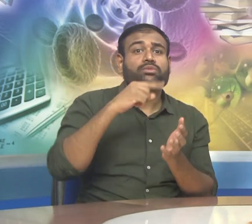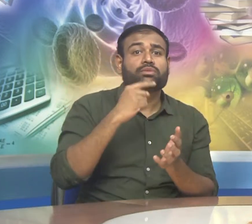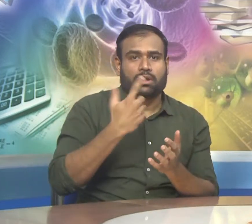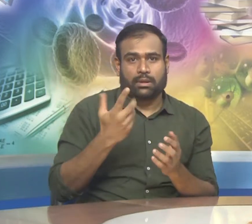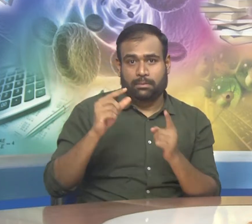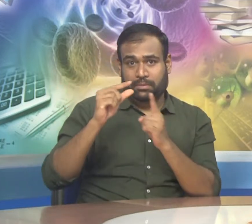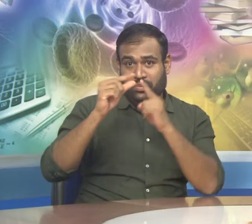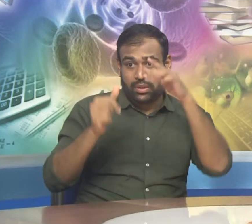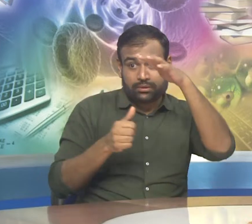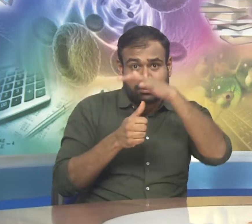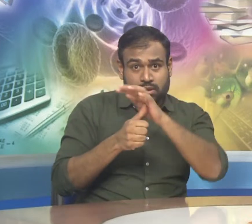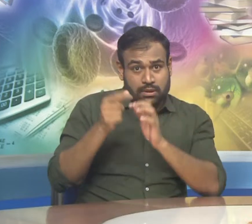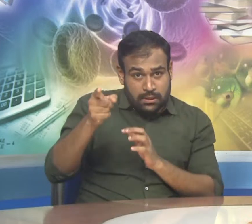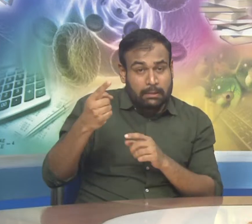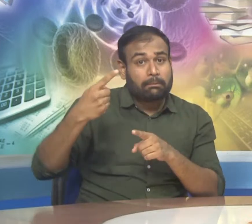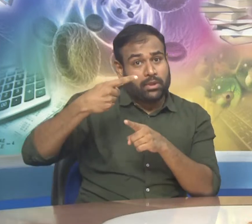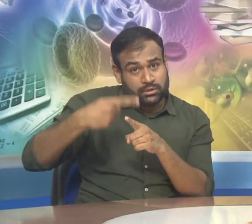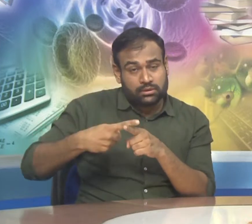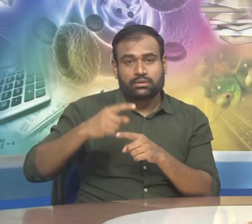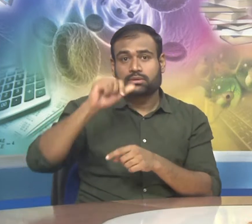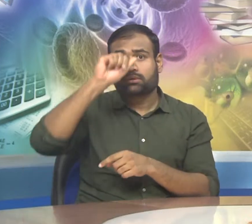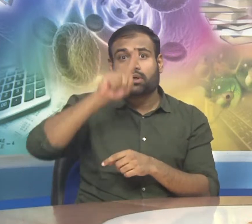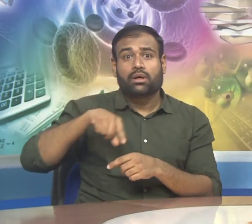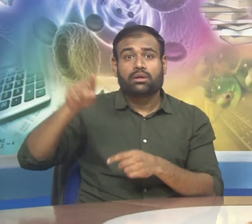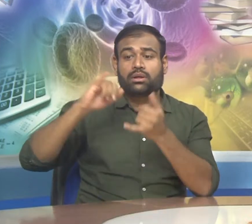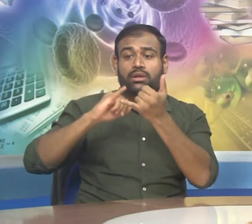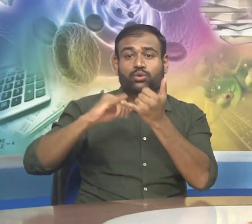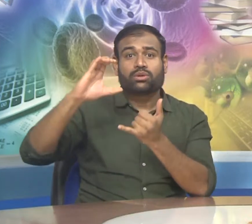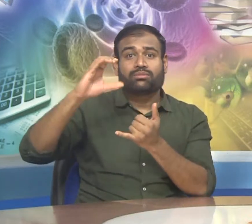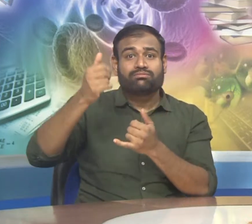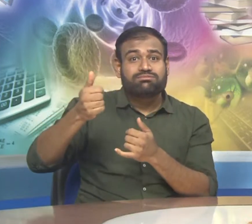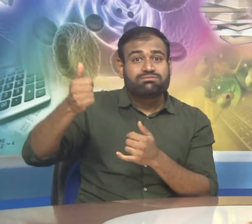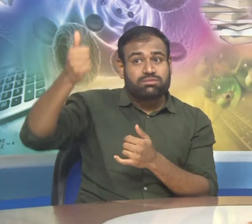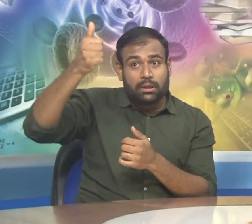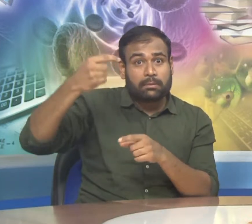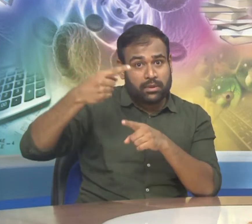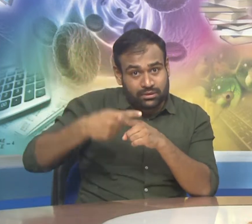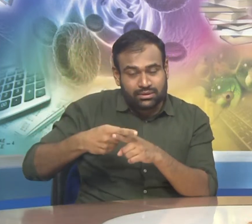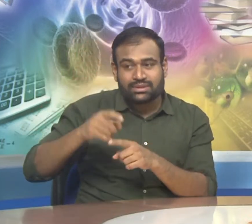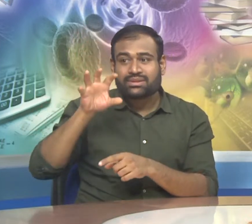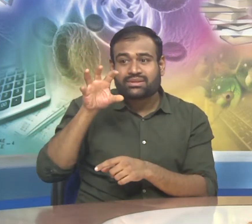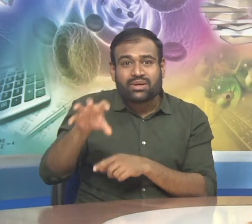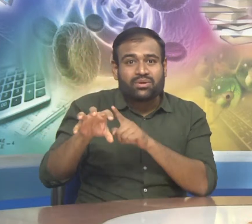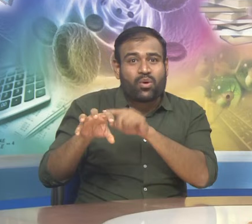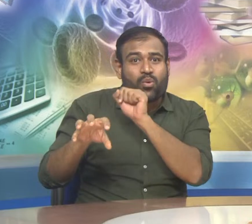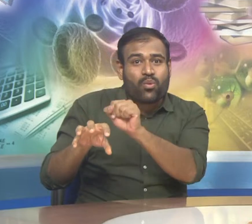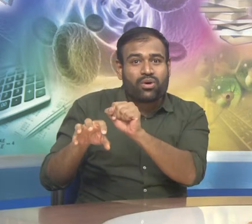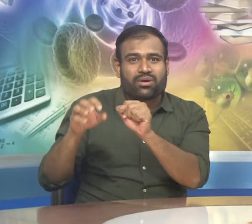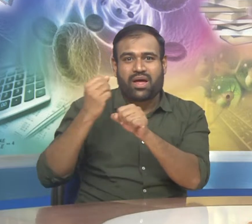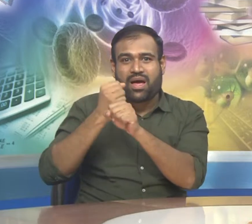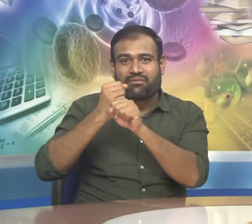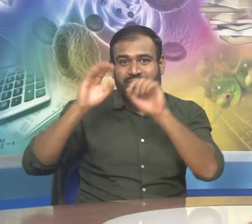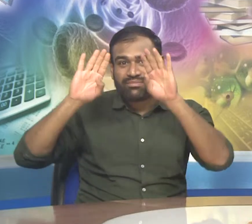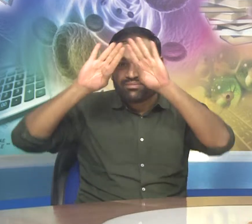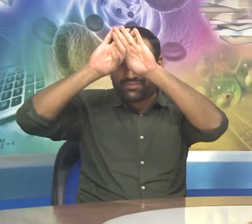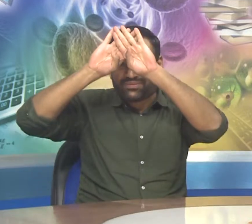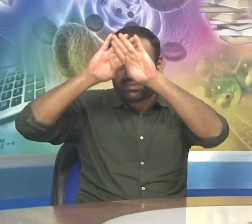consult the Chief Justice of the Supreme Court and the Governor of the